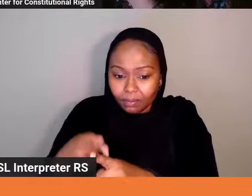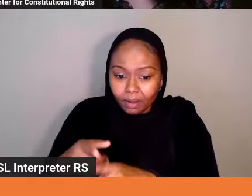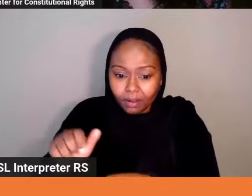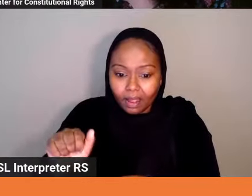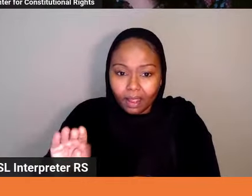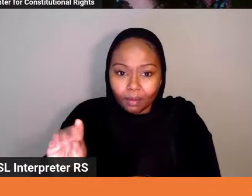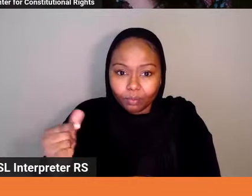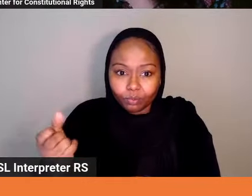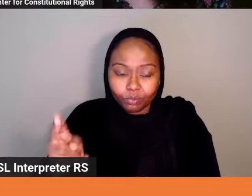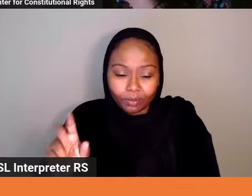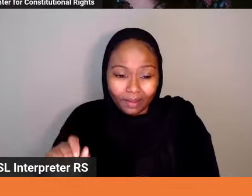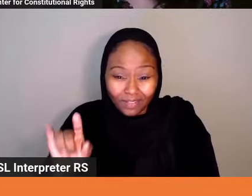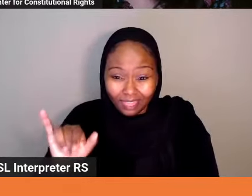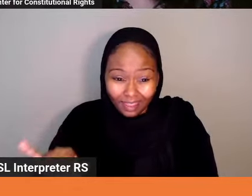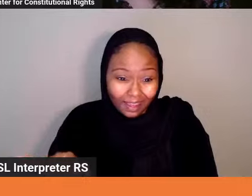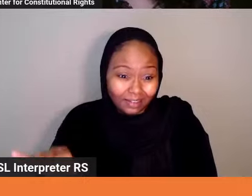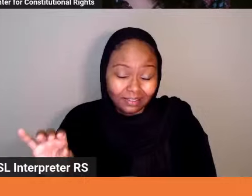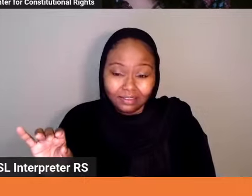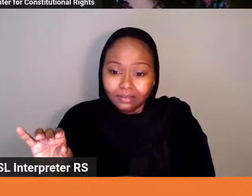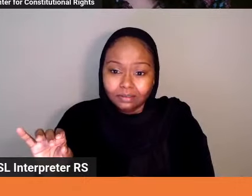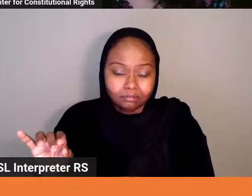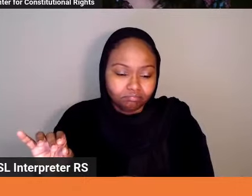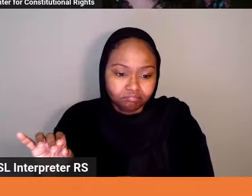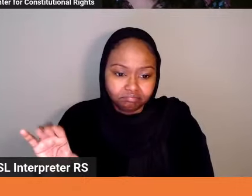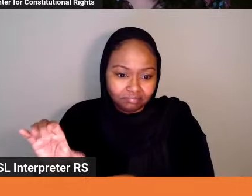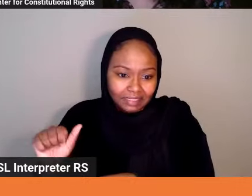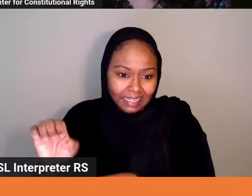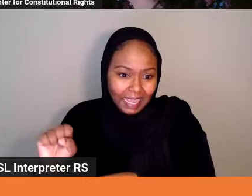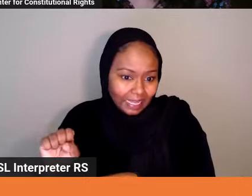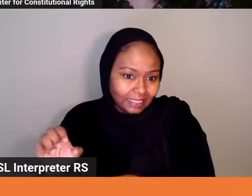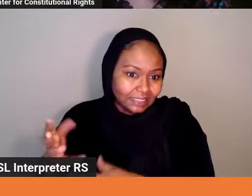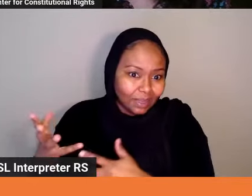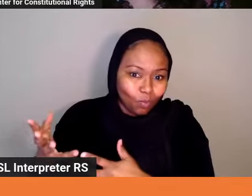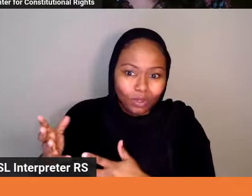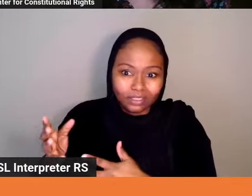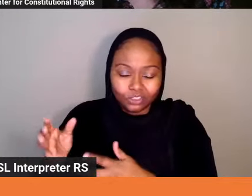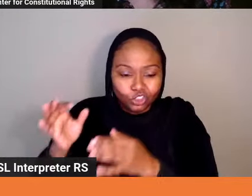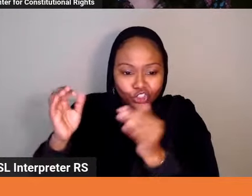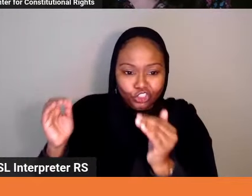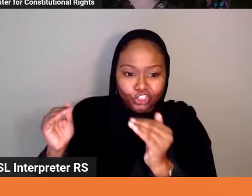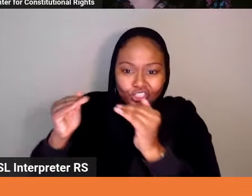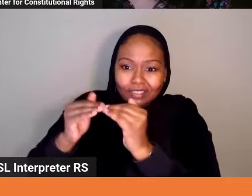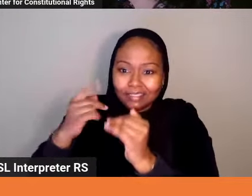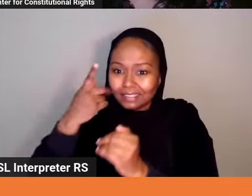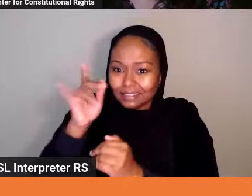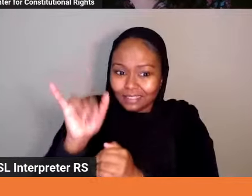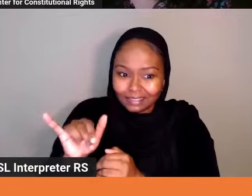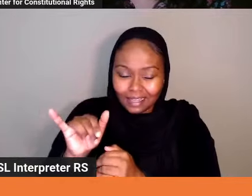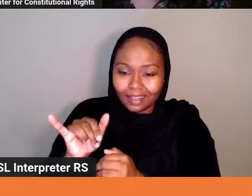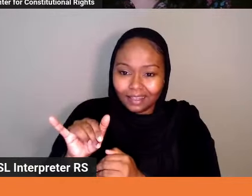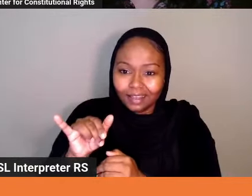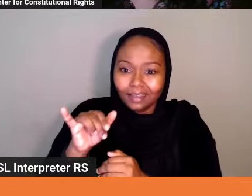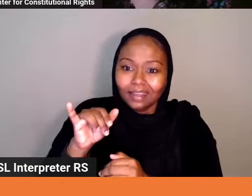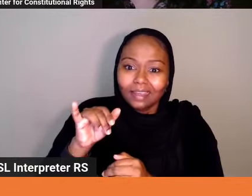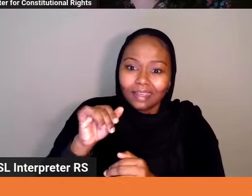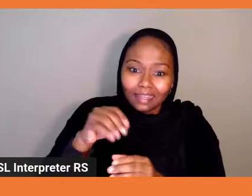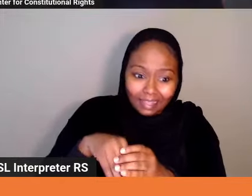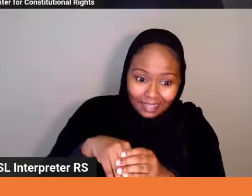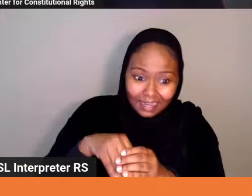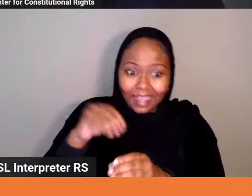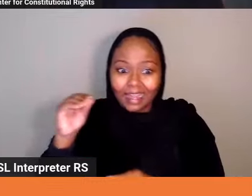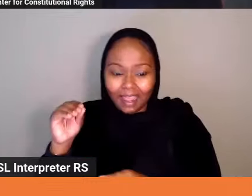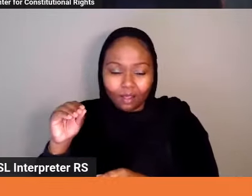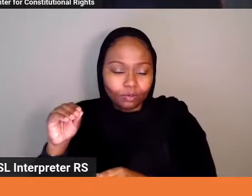one way, but you know, what justice could potentially look like in that work outside of the courtroom too?